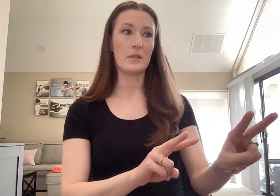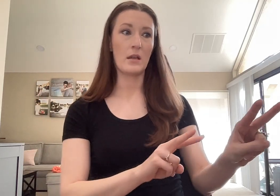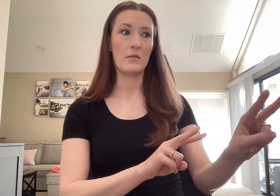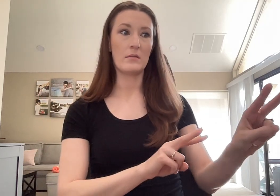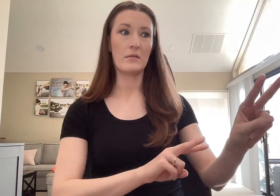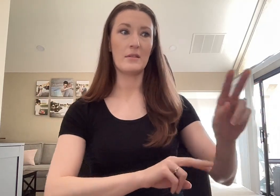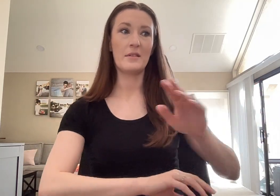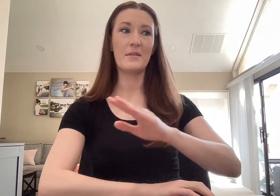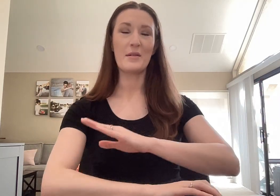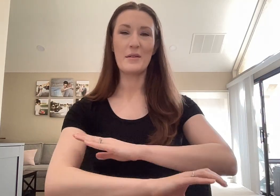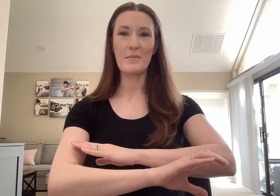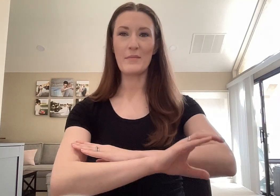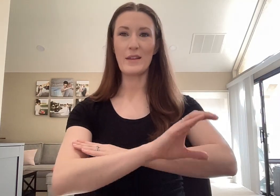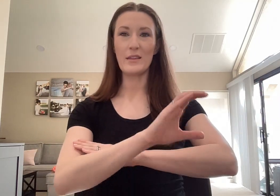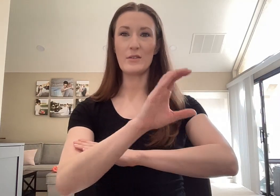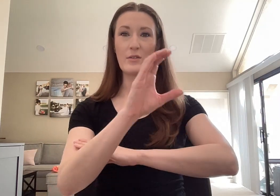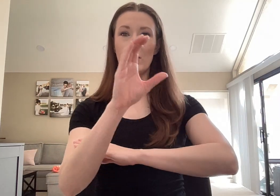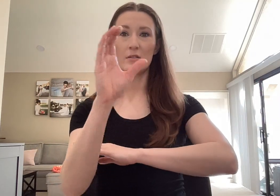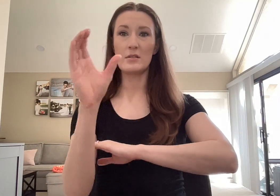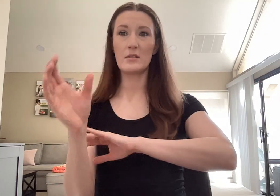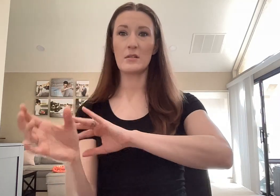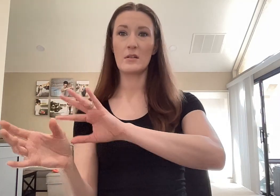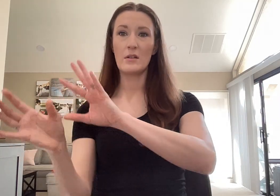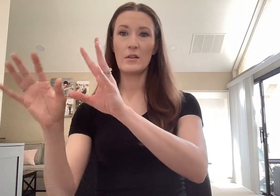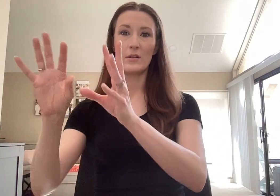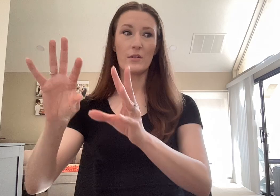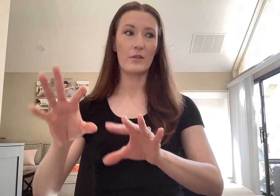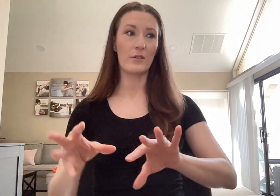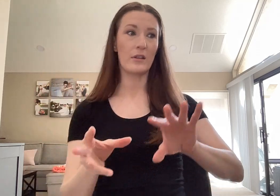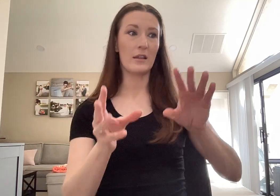see? By the dawn's early light,